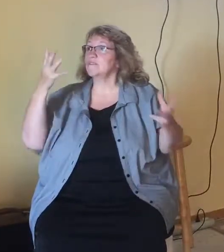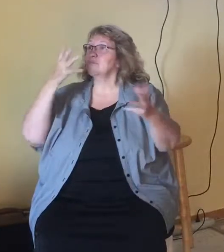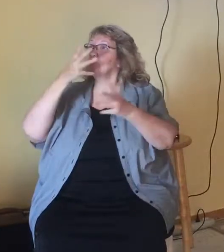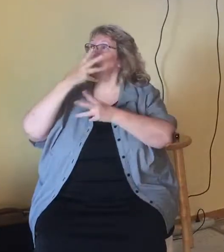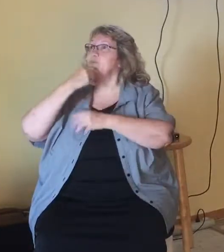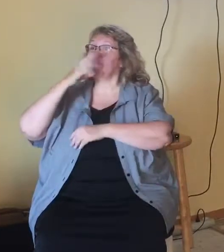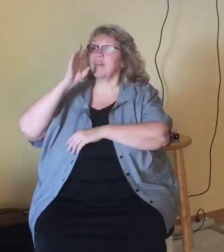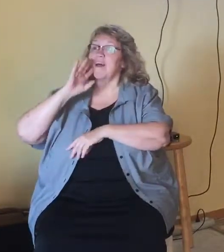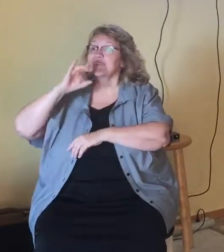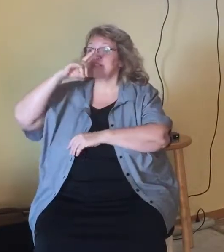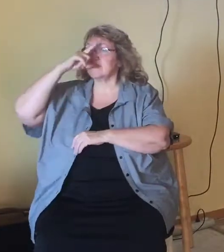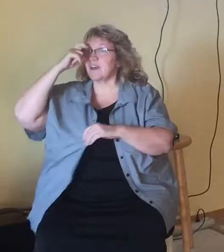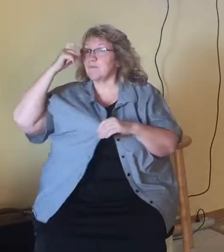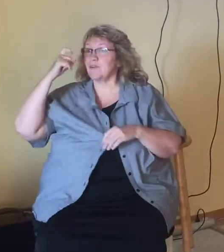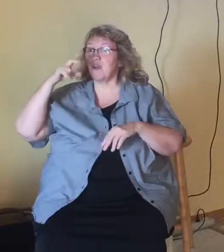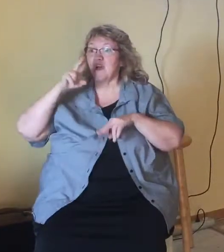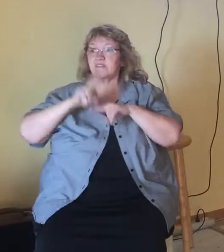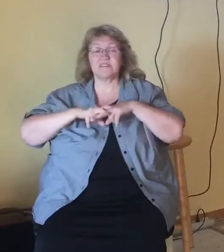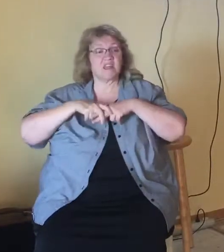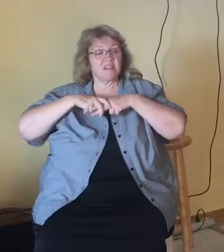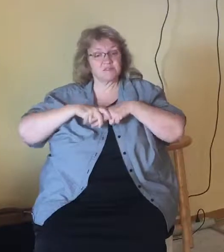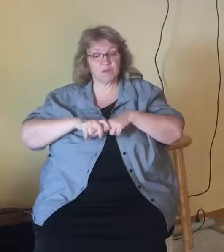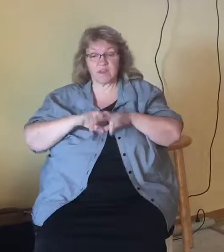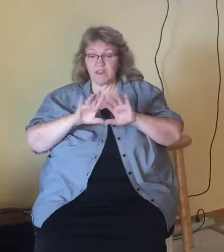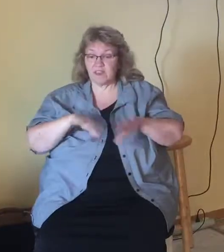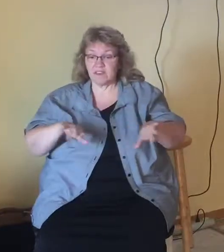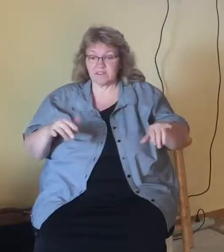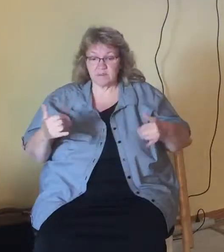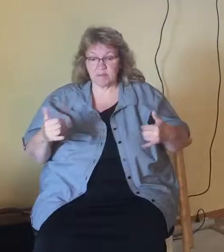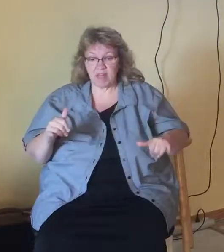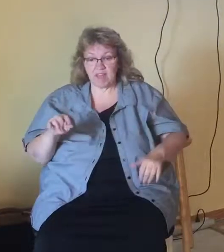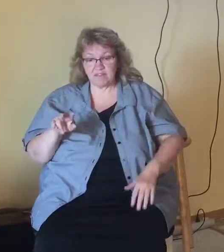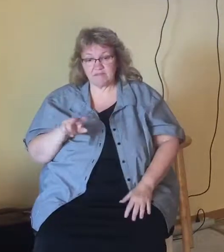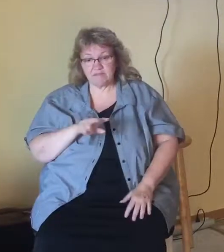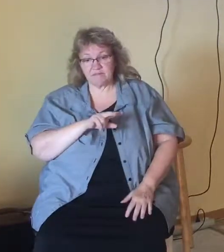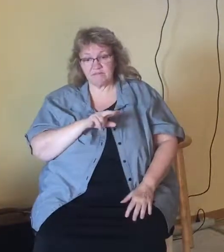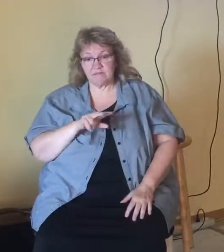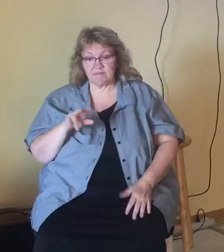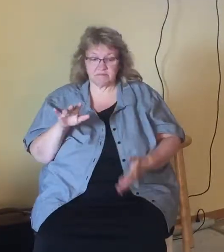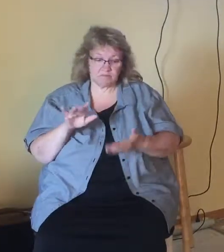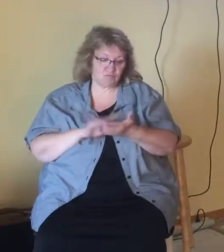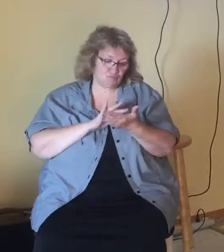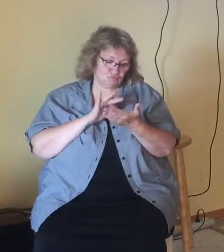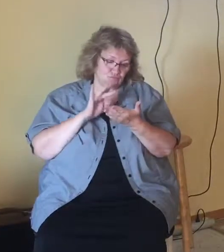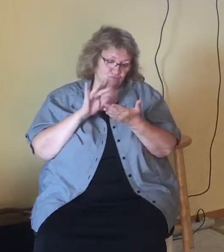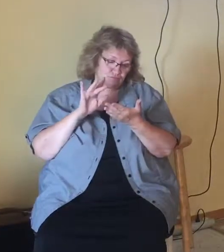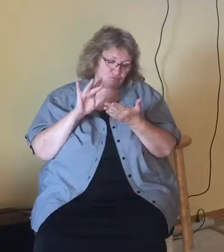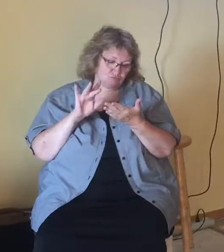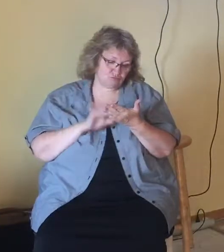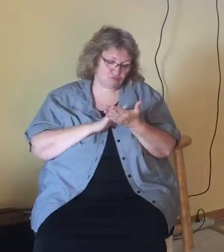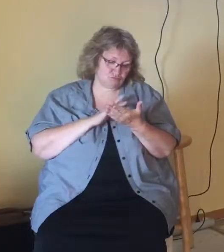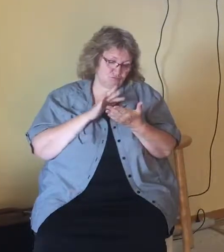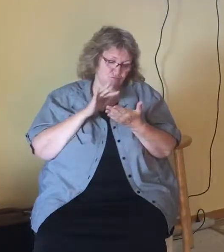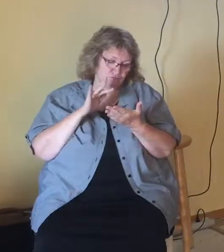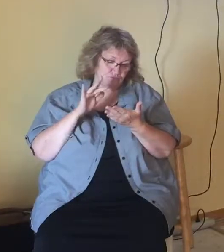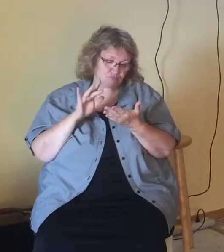summer outside, sitting on the back swing, watching my kids play in the backyard, and scrolling Facebook on my phone. That's pretty much all